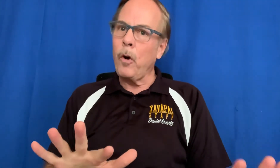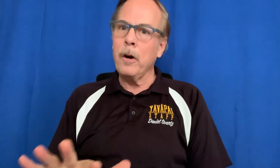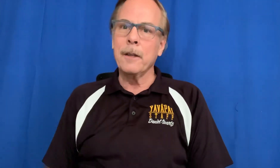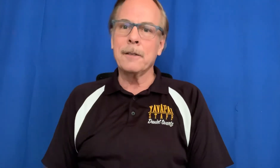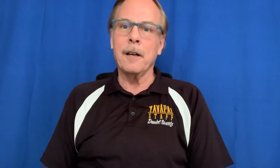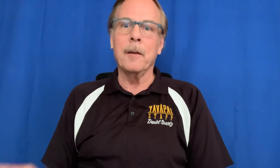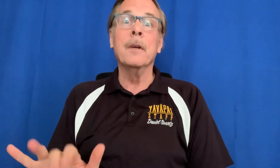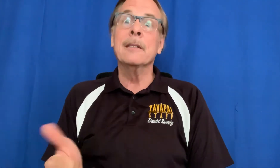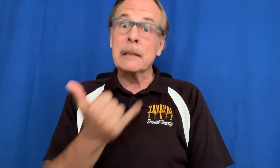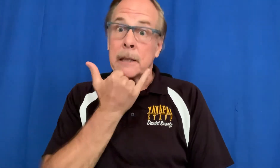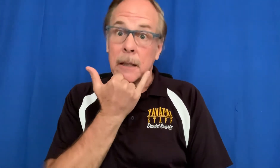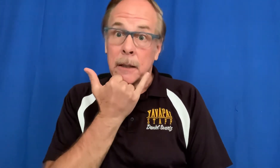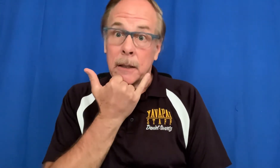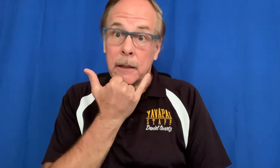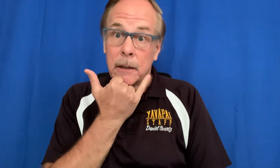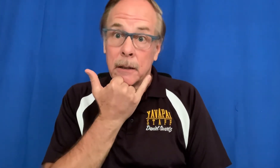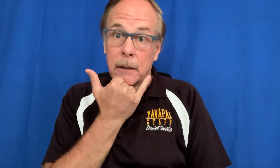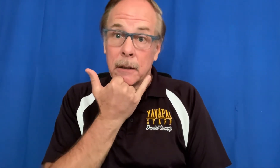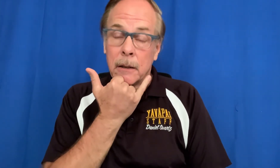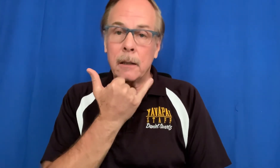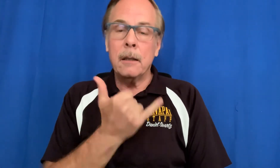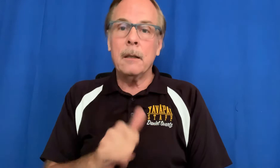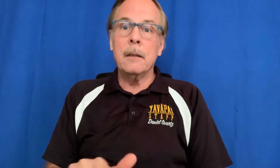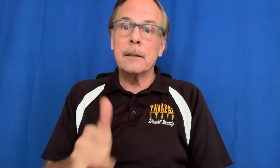this time. Suddenly.